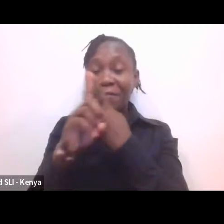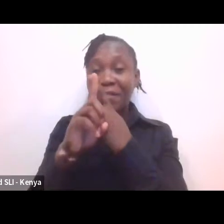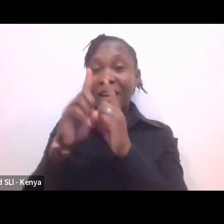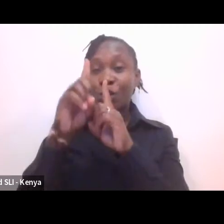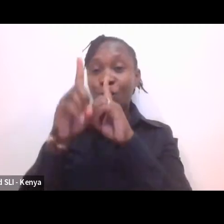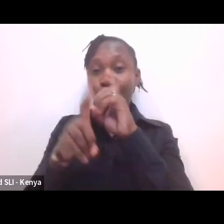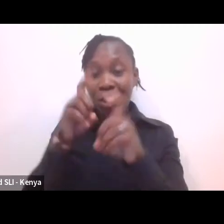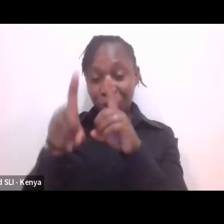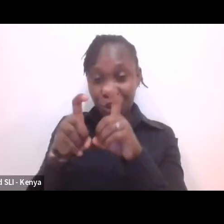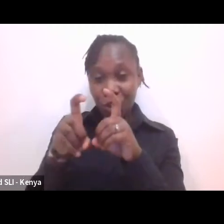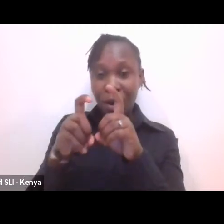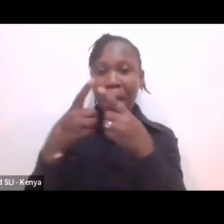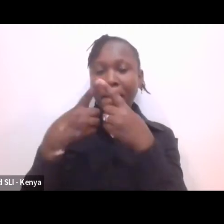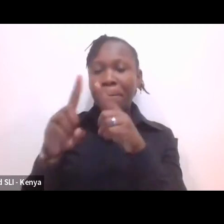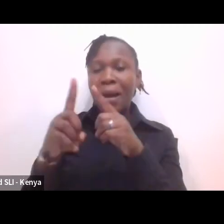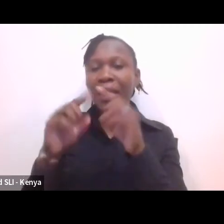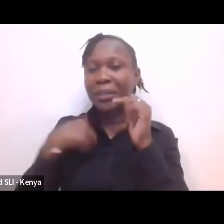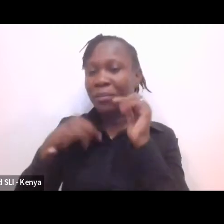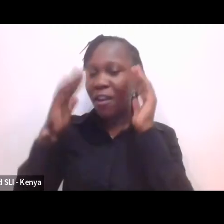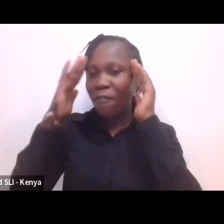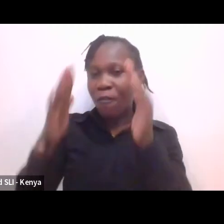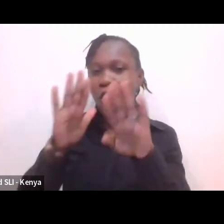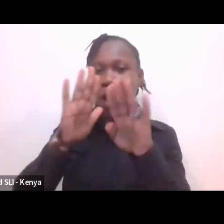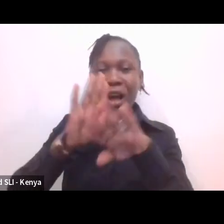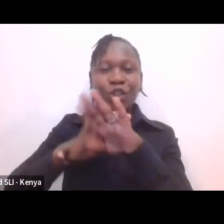remit today. Now,